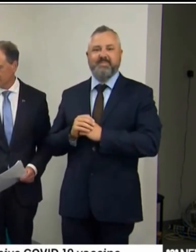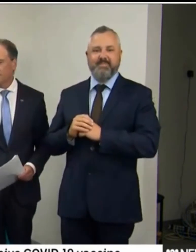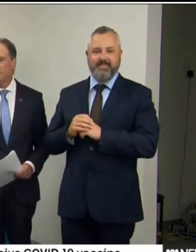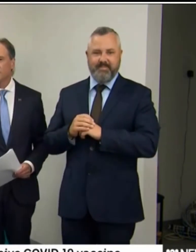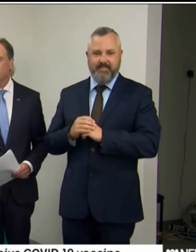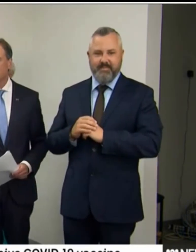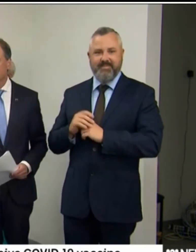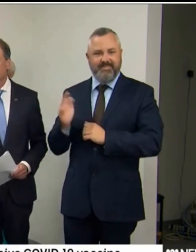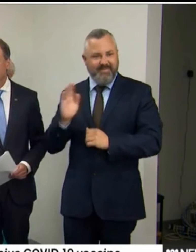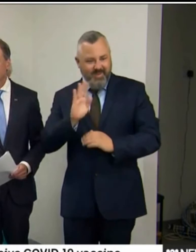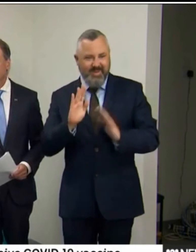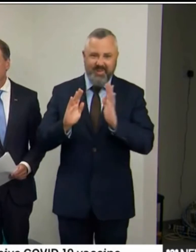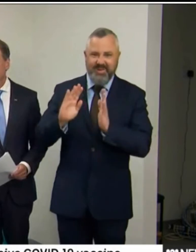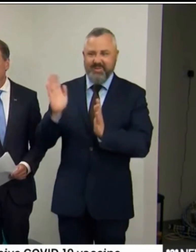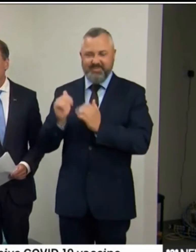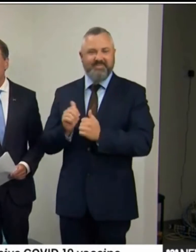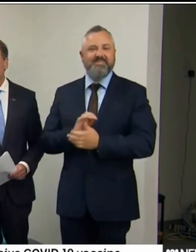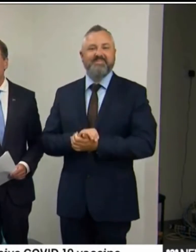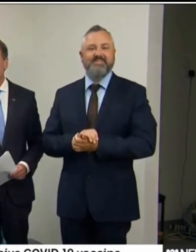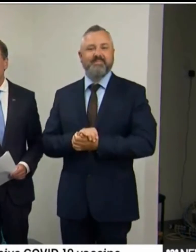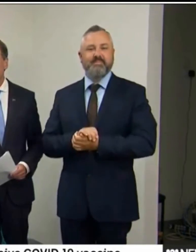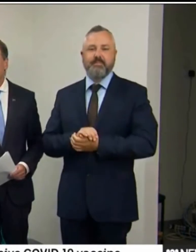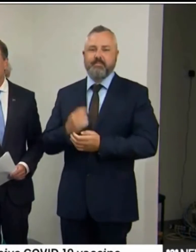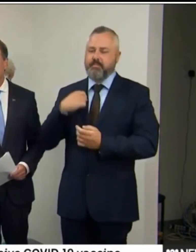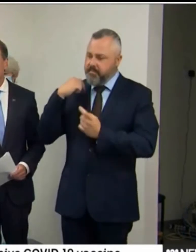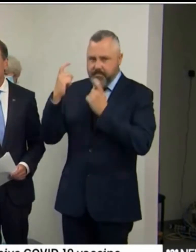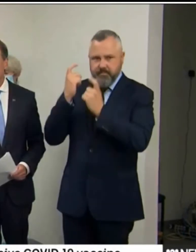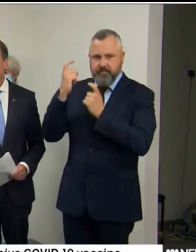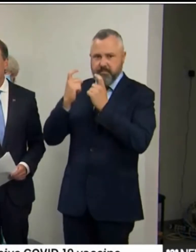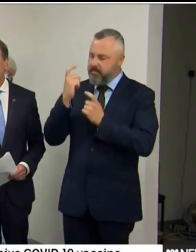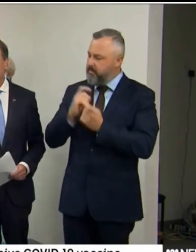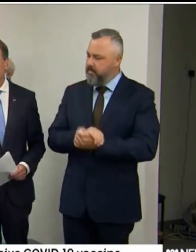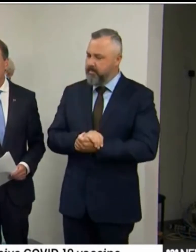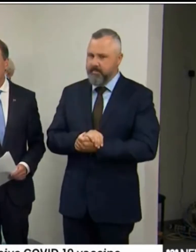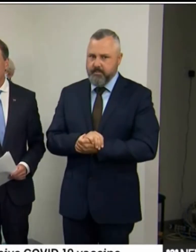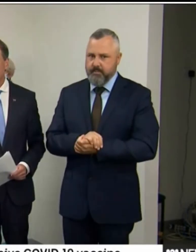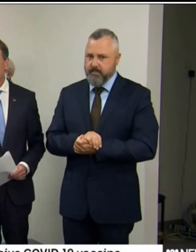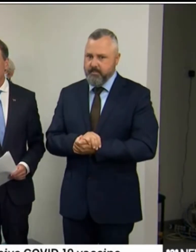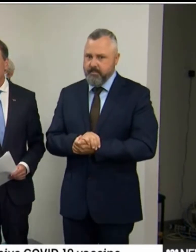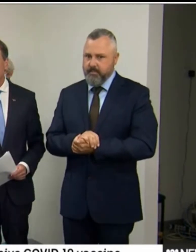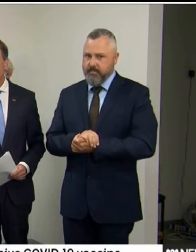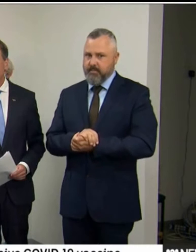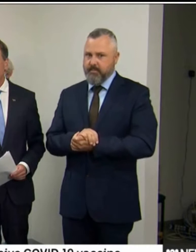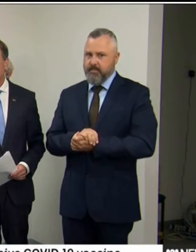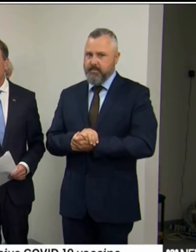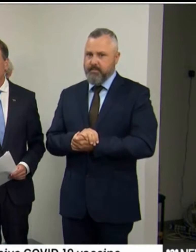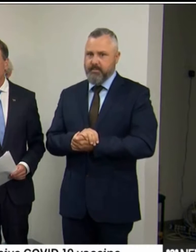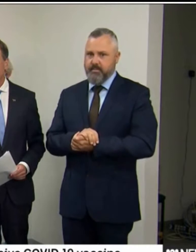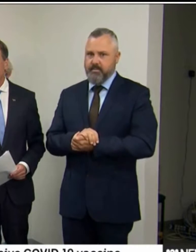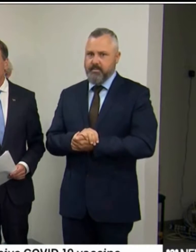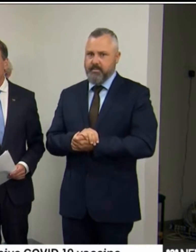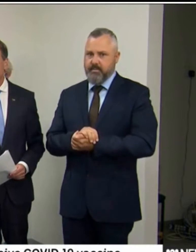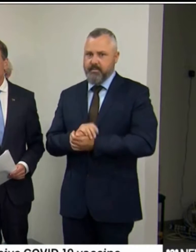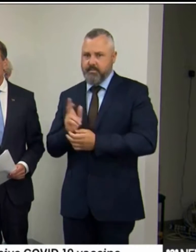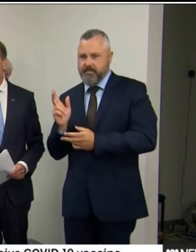Hi, Julia. I was just wondering, obviously we've seen some pretty shocking allegations over the past